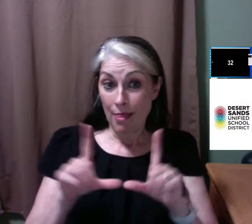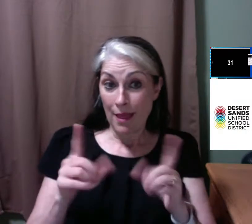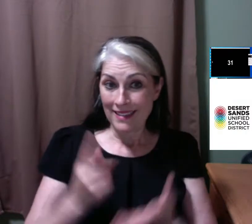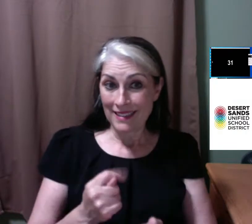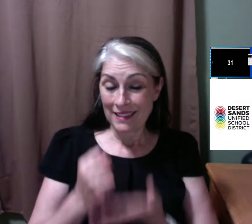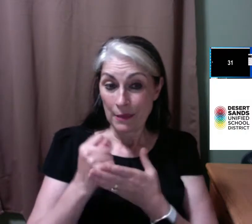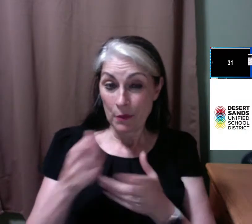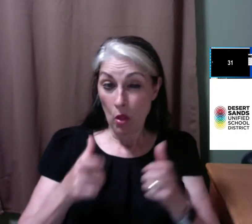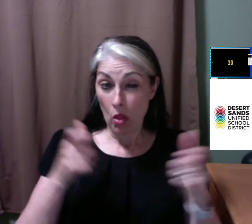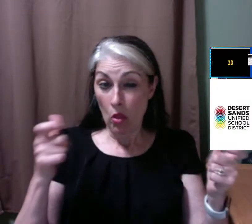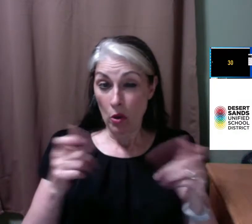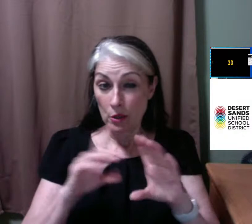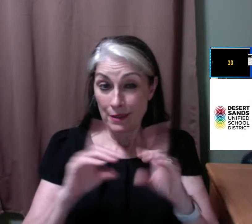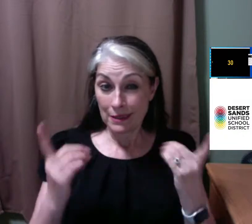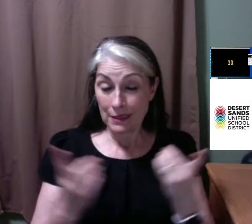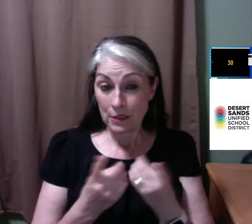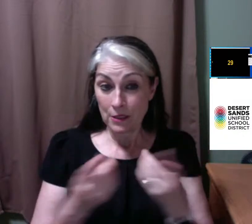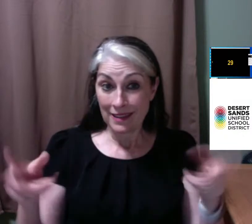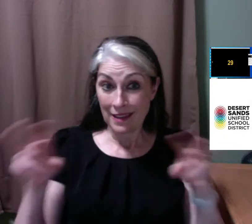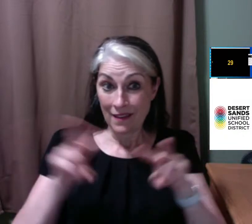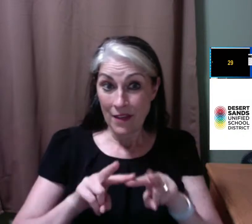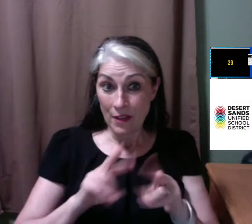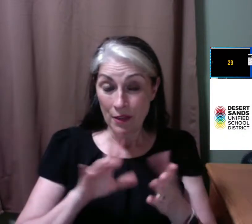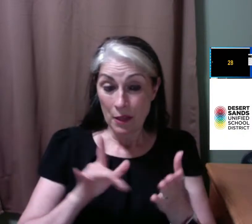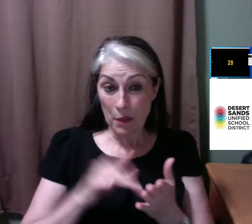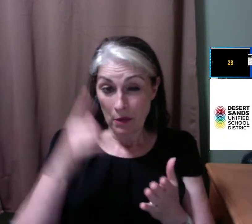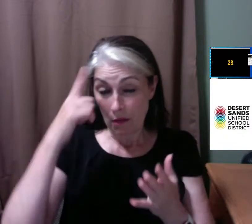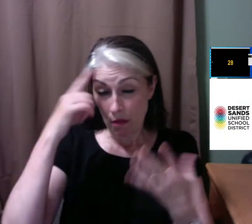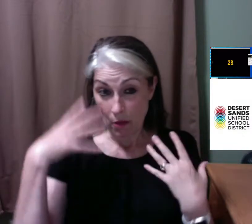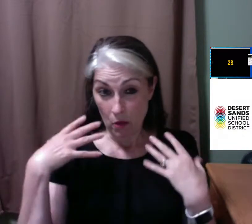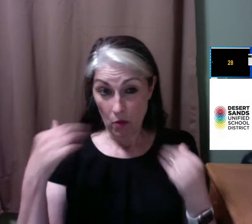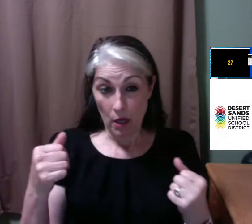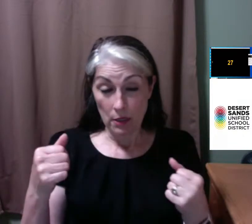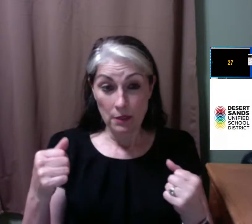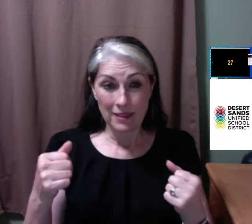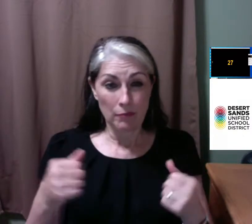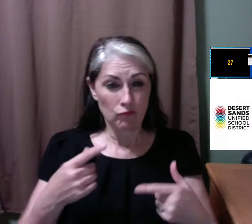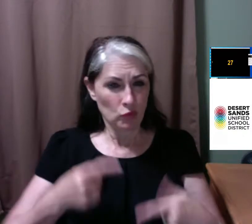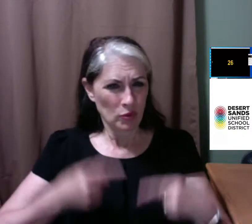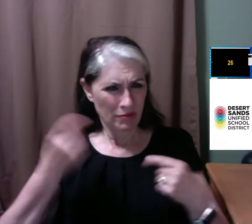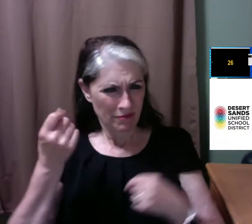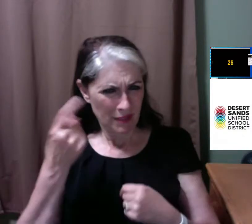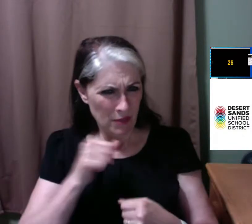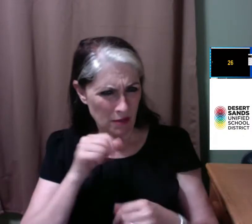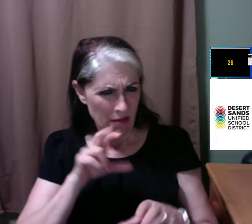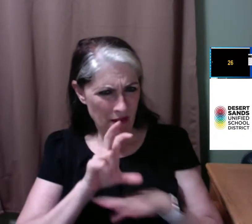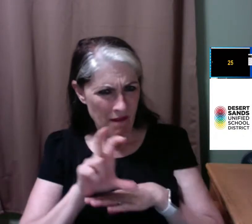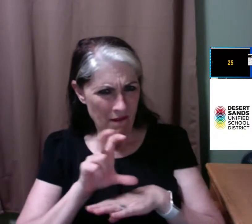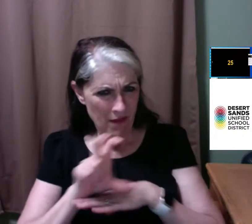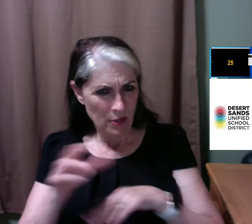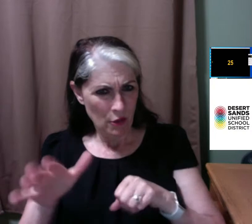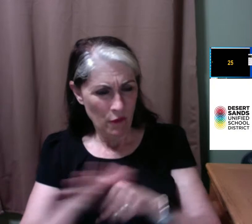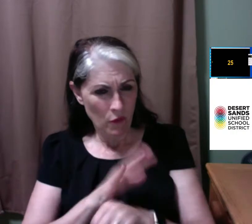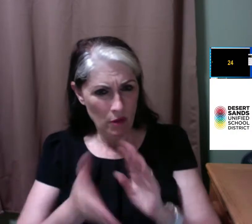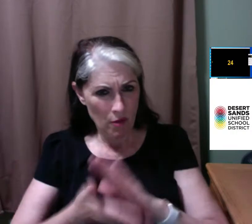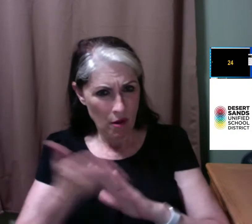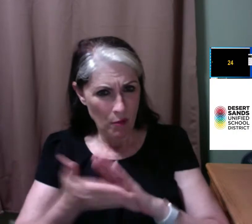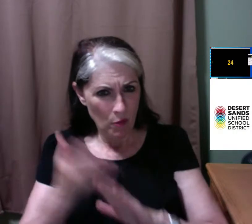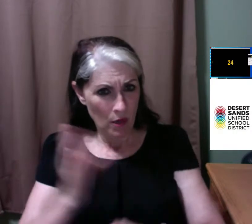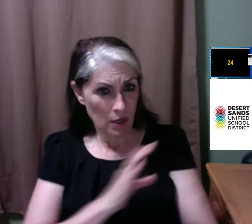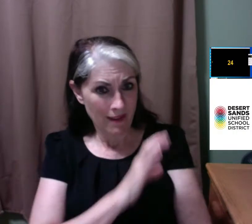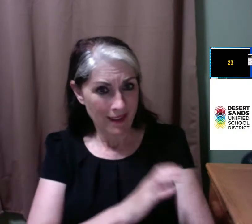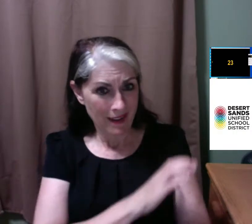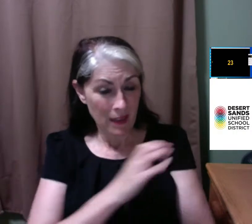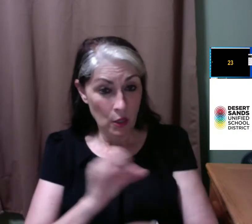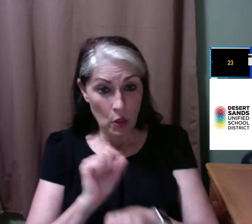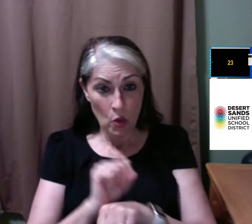district in the Valley in the middle of a mental health crisis, I'm really struggling to understand why we would not invest in a fully operating mental health clinic. We've